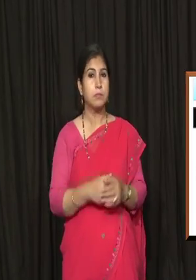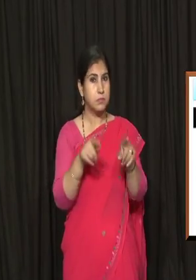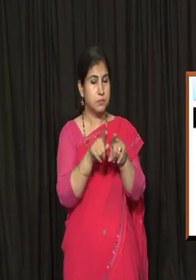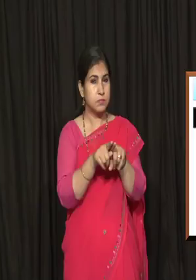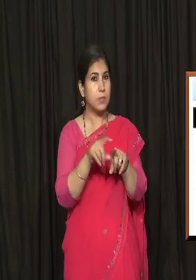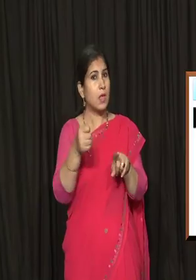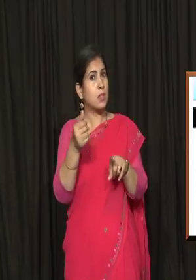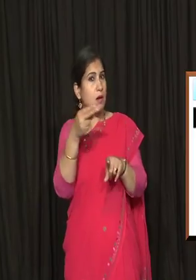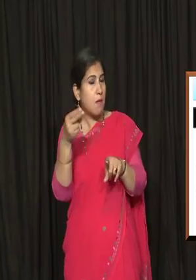and another name